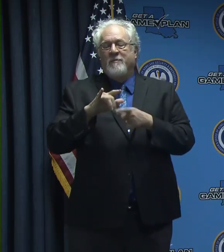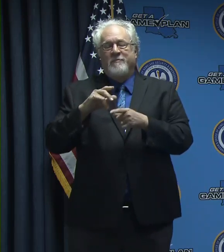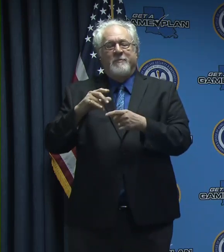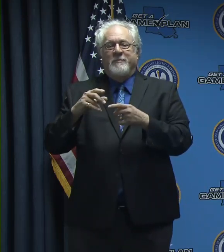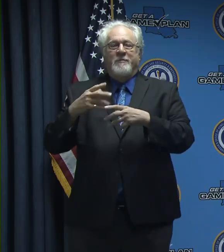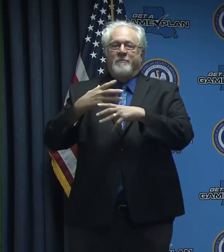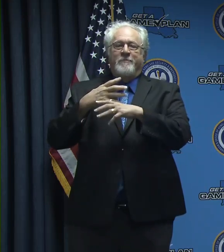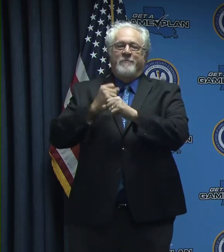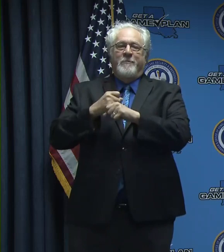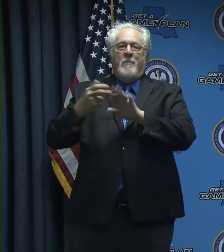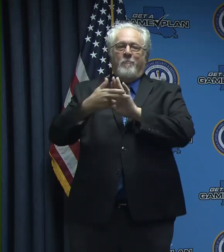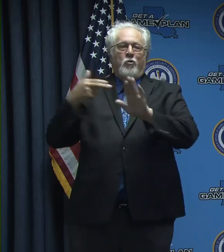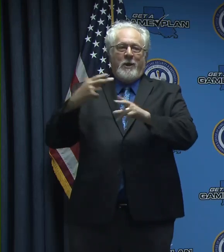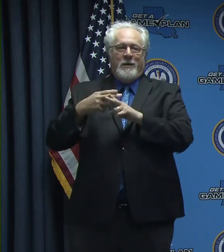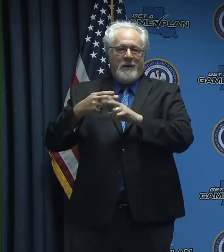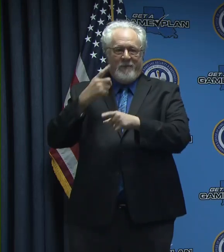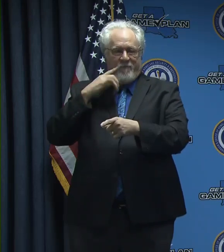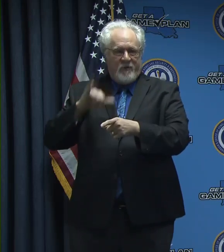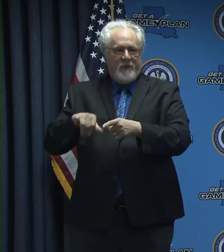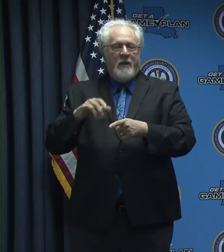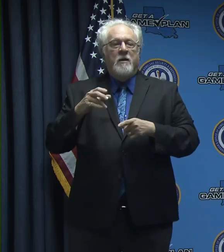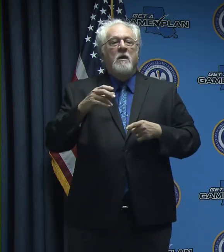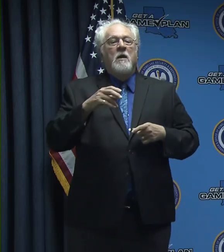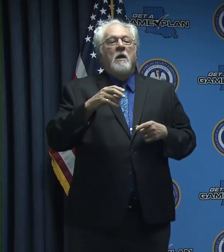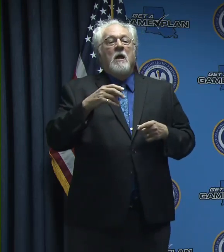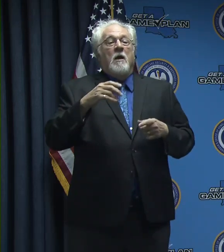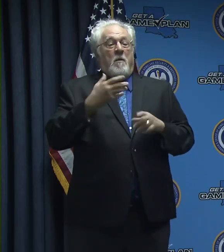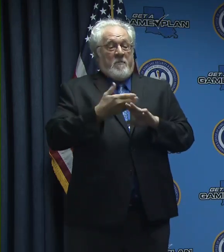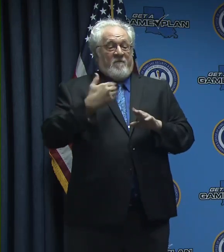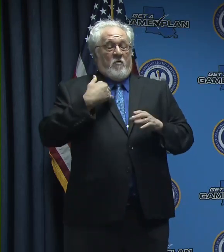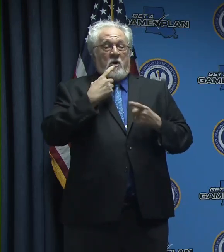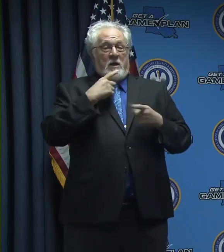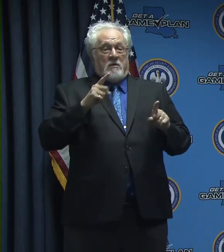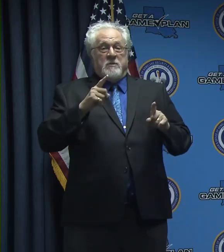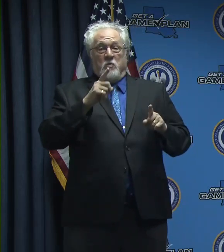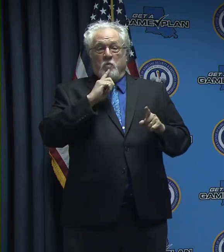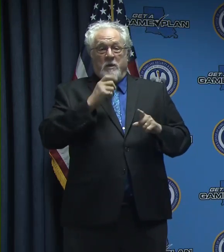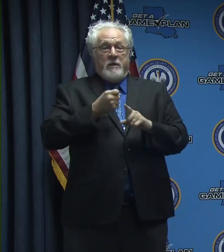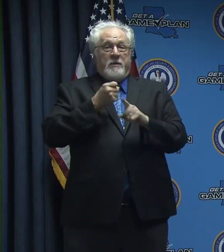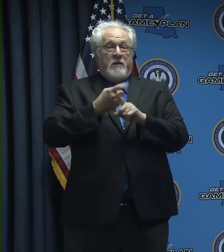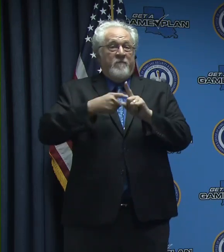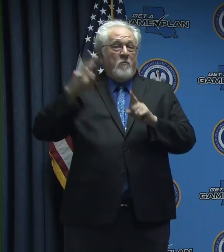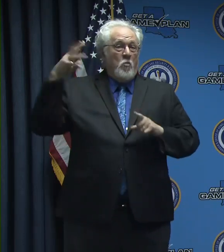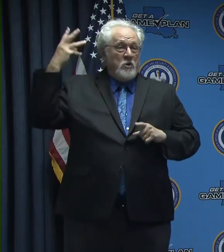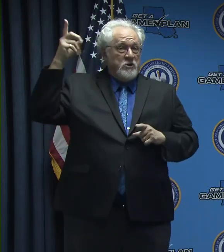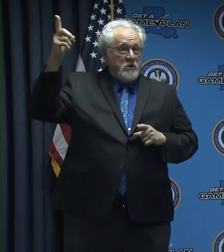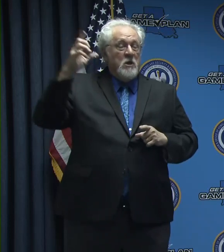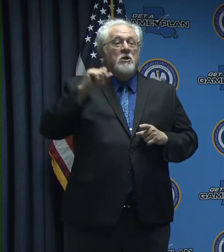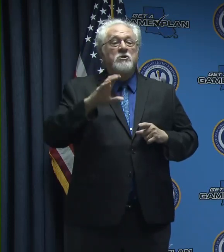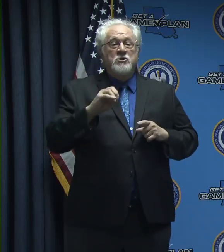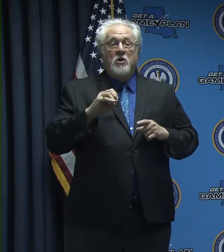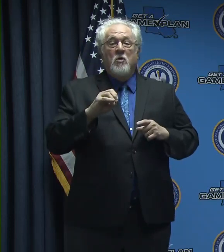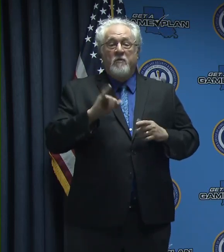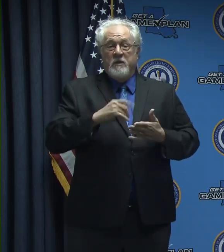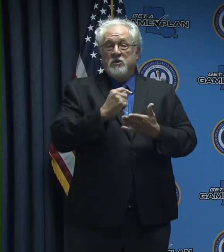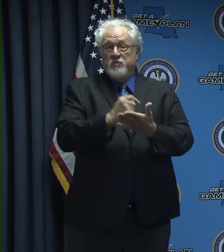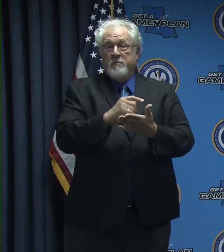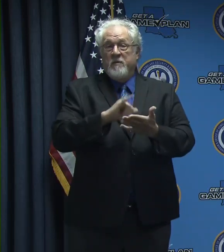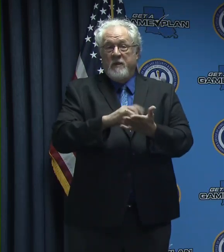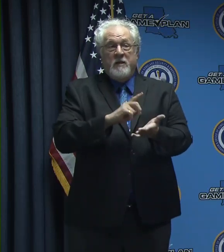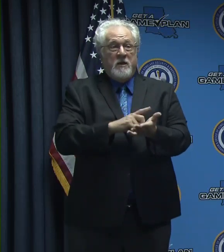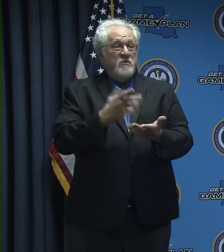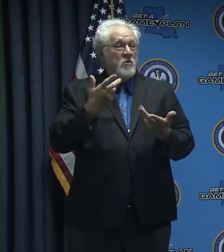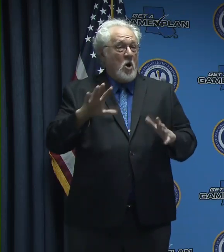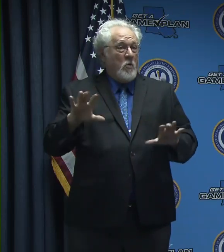hydroxychloroquine, before these announcements really came out of Washington. And so this is a treatment that doctors were